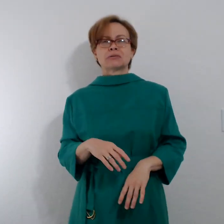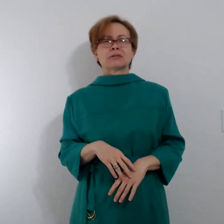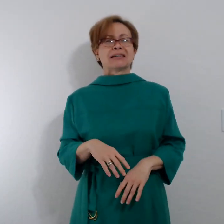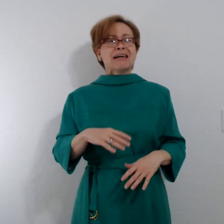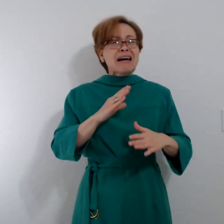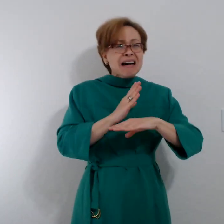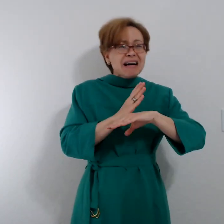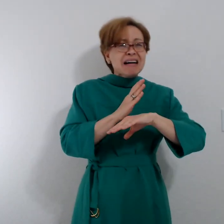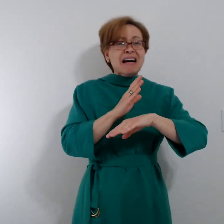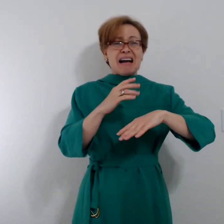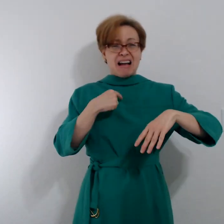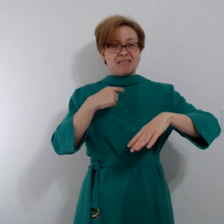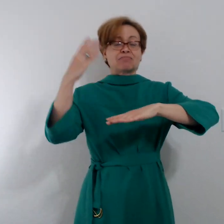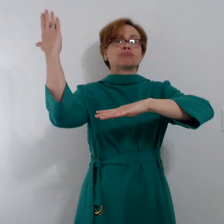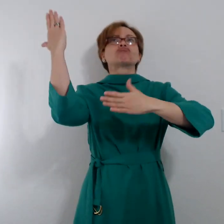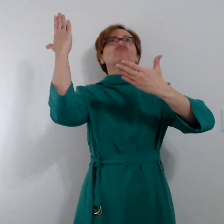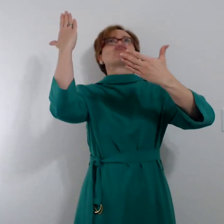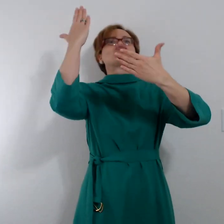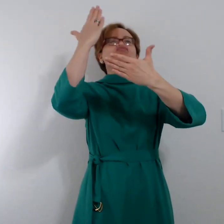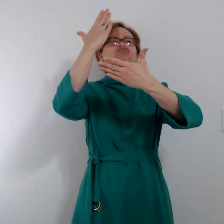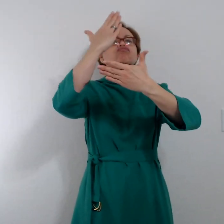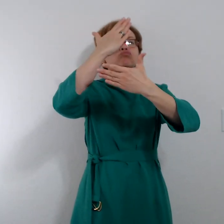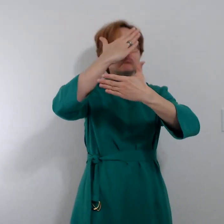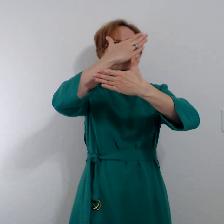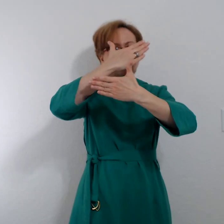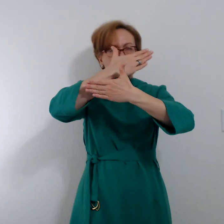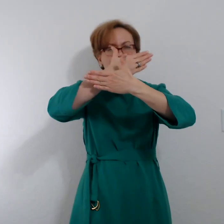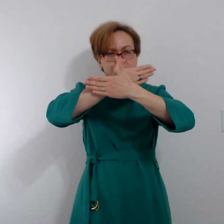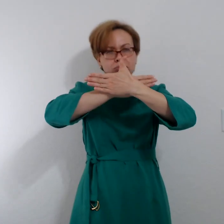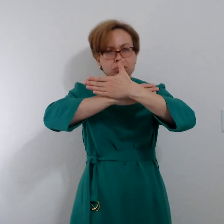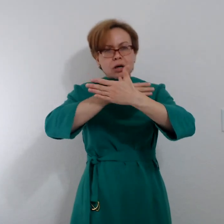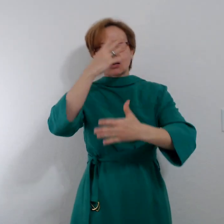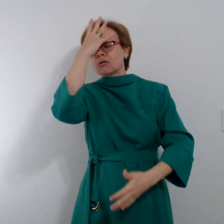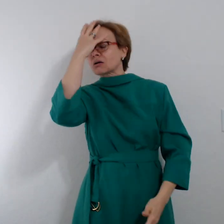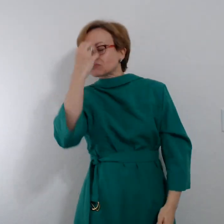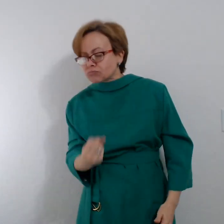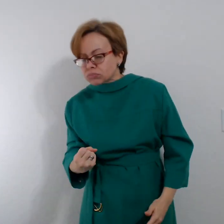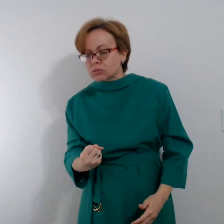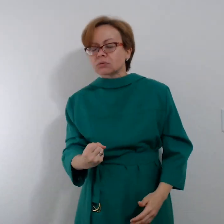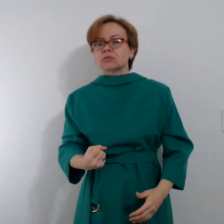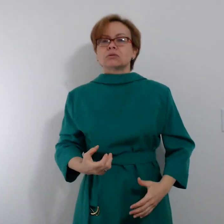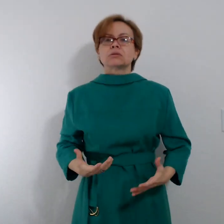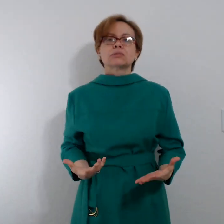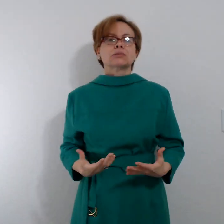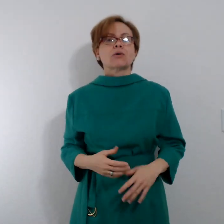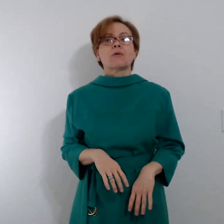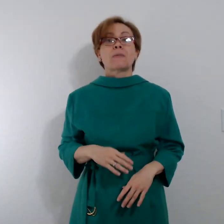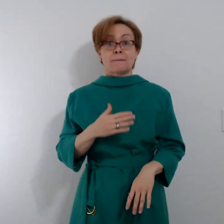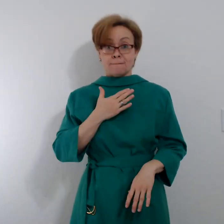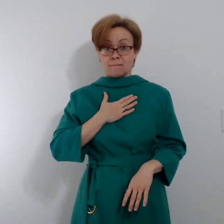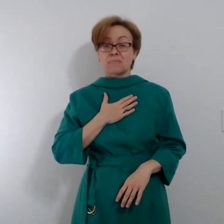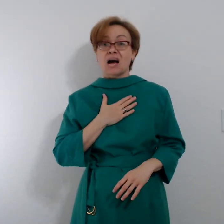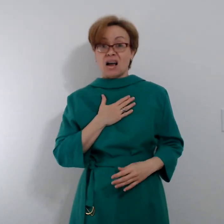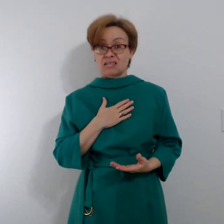And by 7 minutes and 30 seconds, they had to pull my body out and bring me